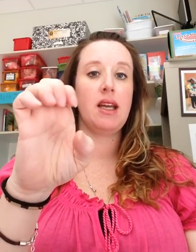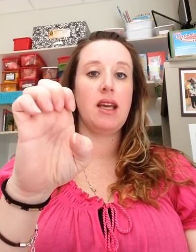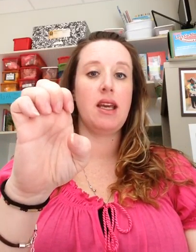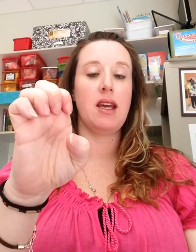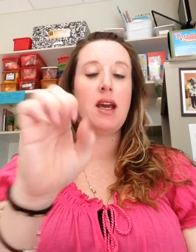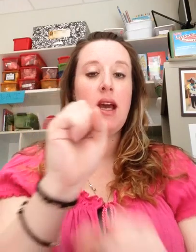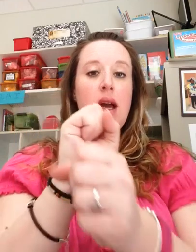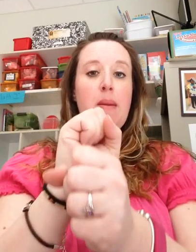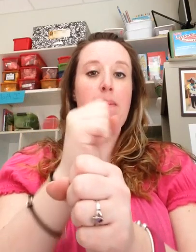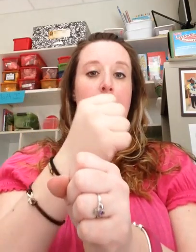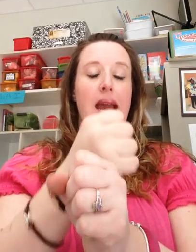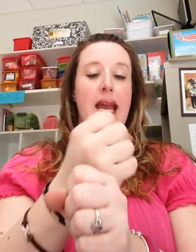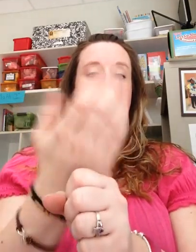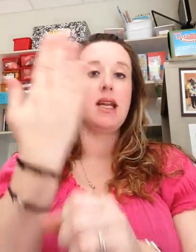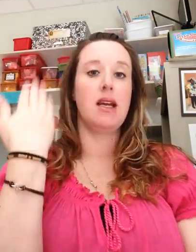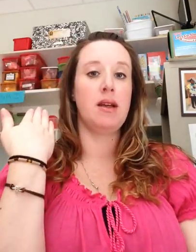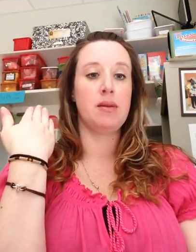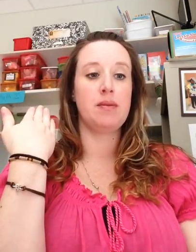M-A-D-E. Made.